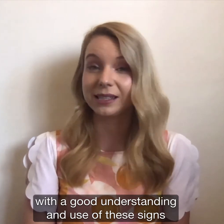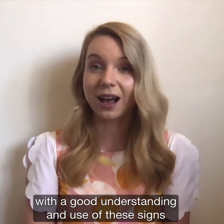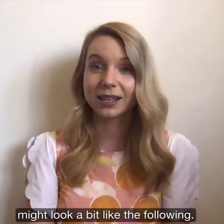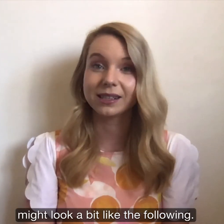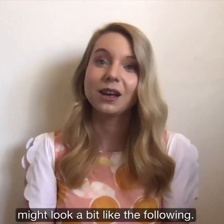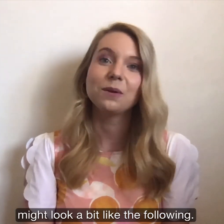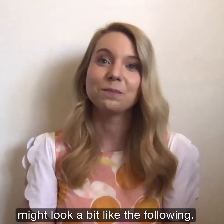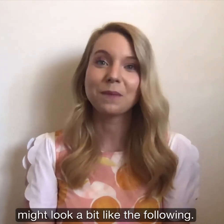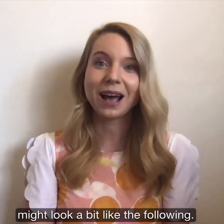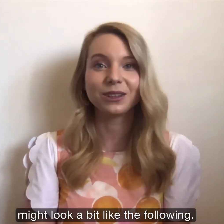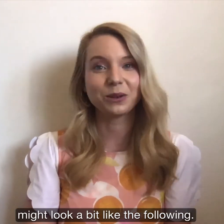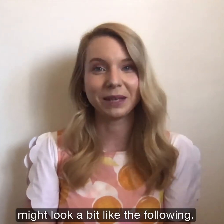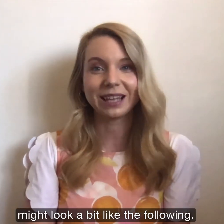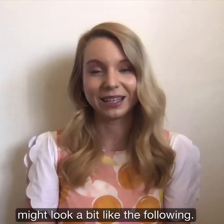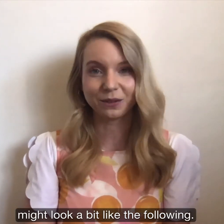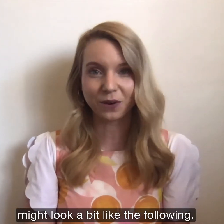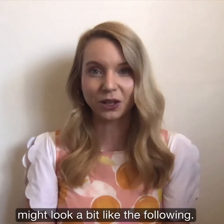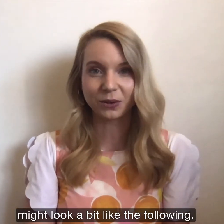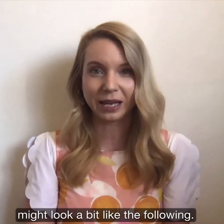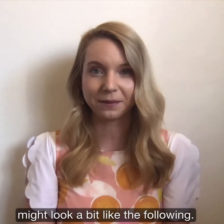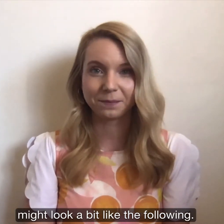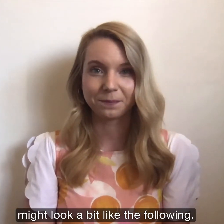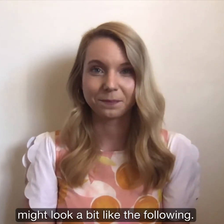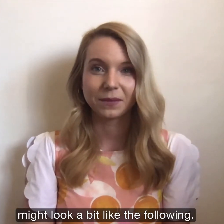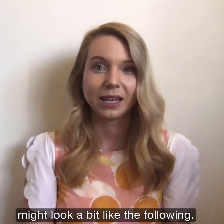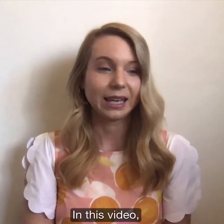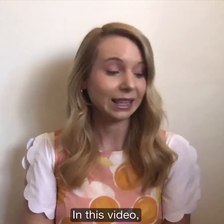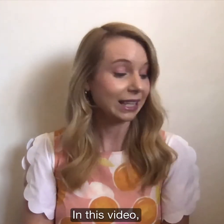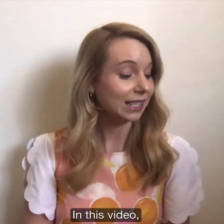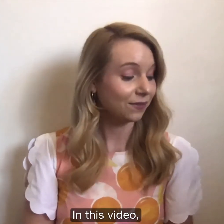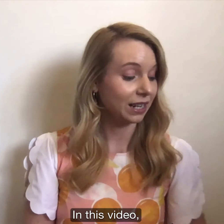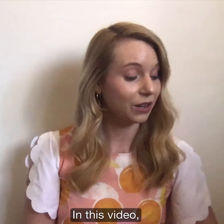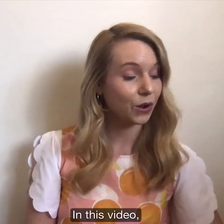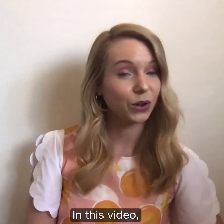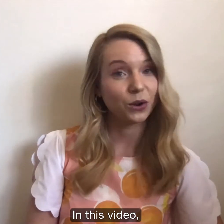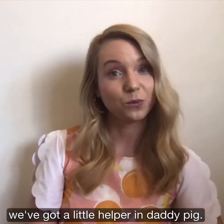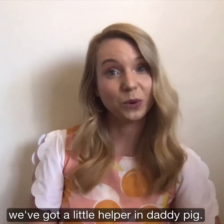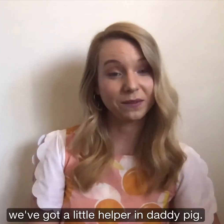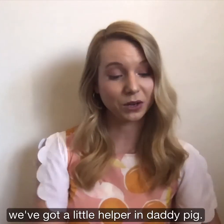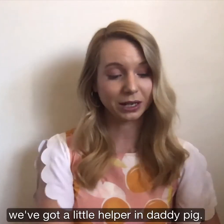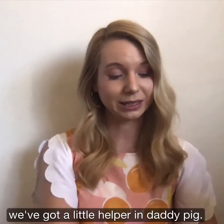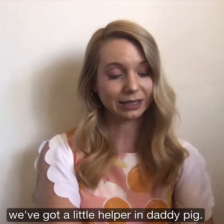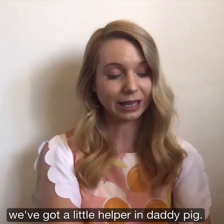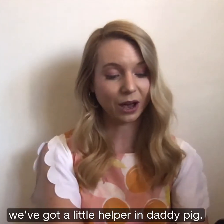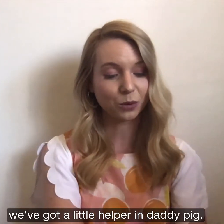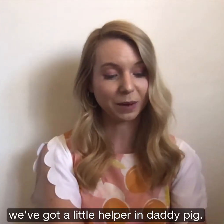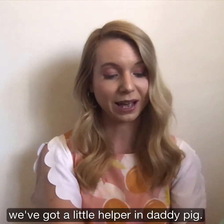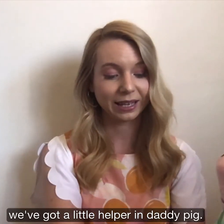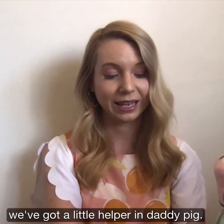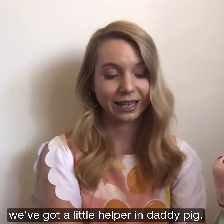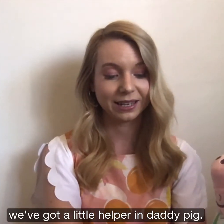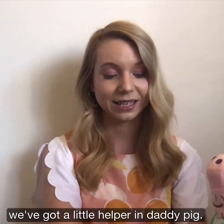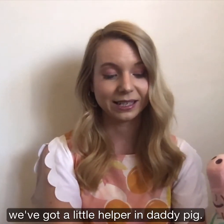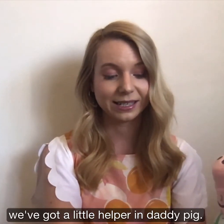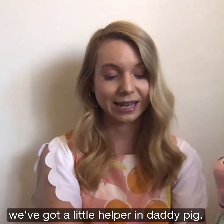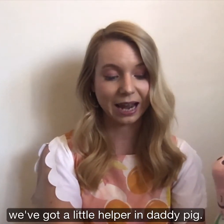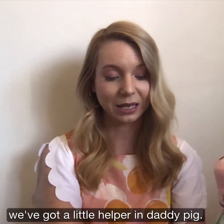signs might look a bit like the following. In this video, we've got a little helper in Daddy